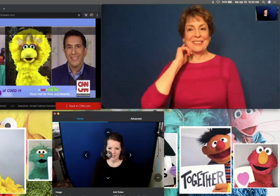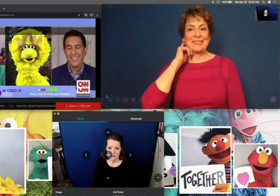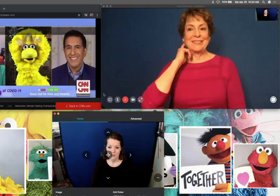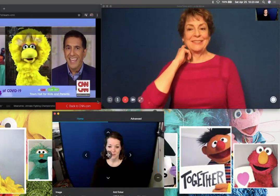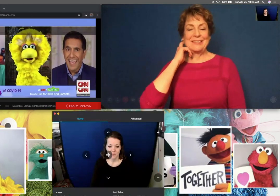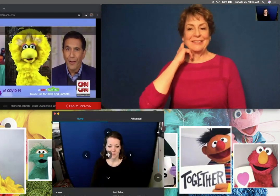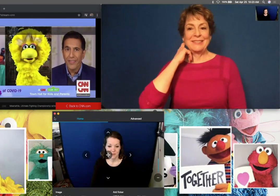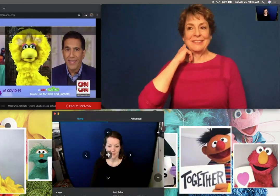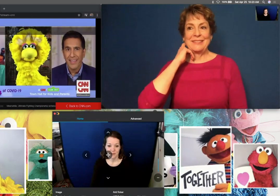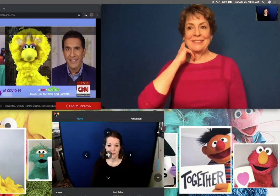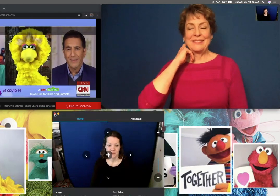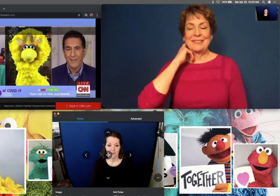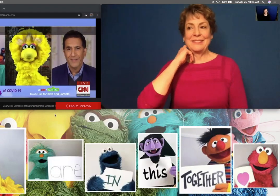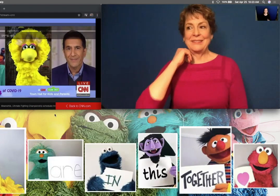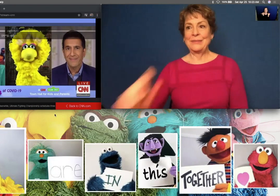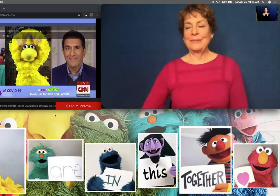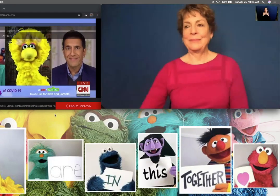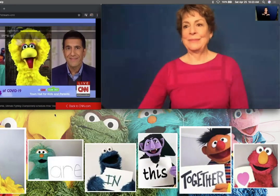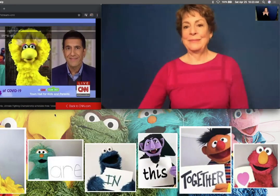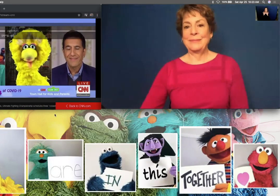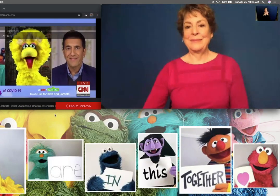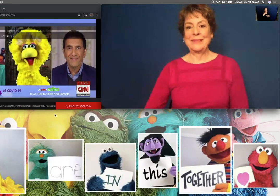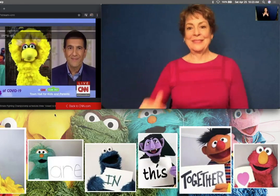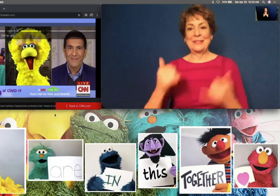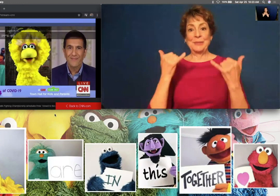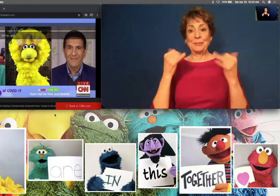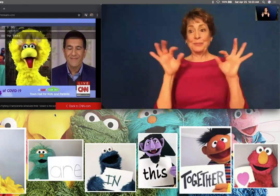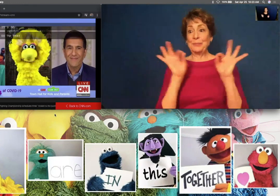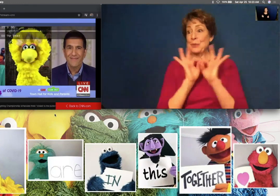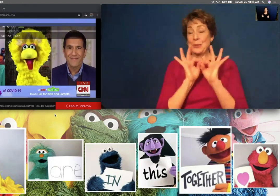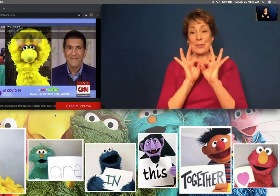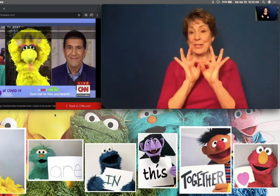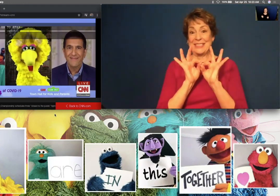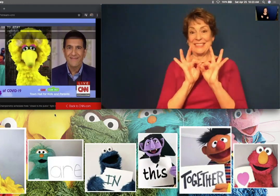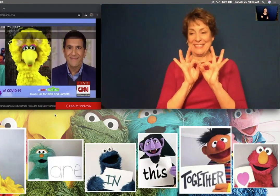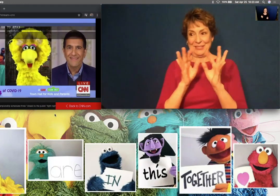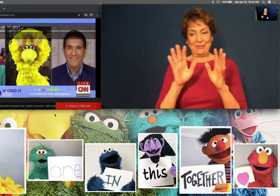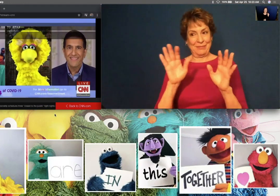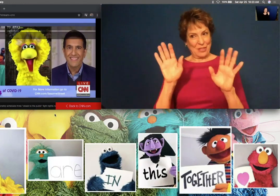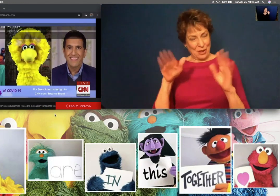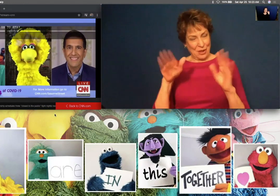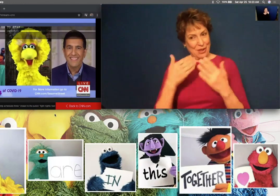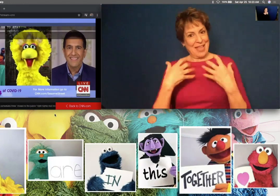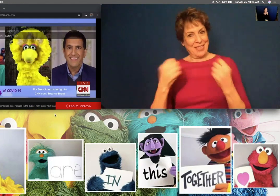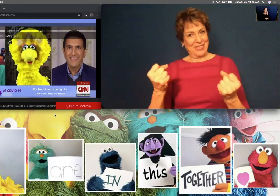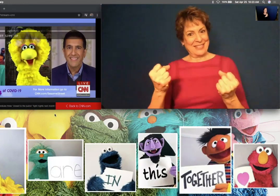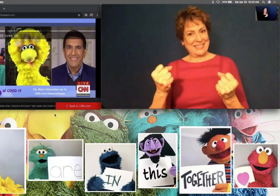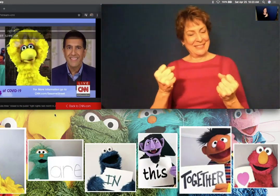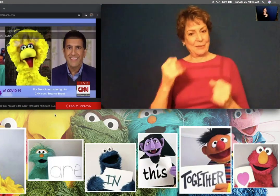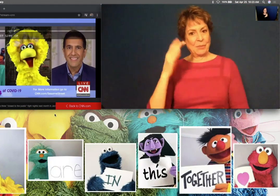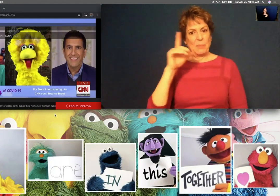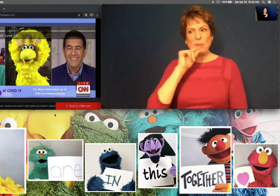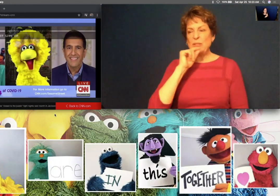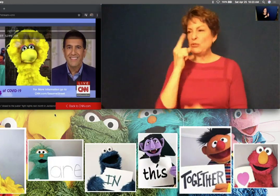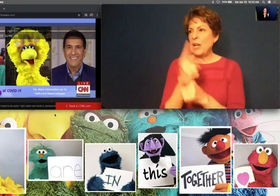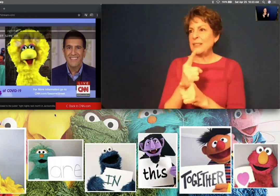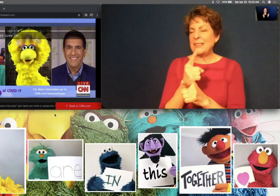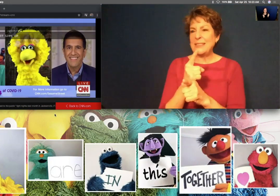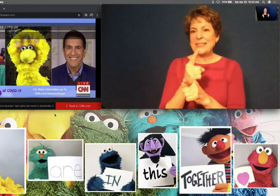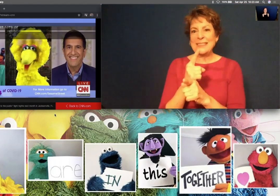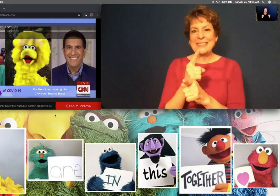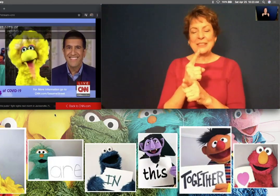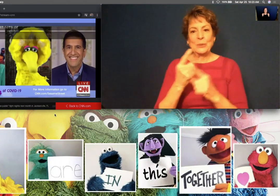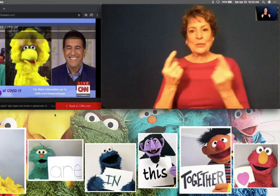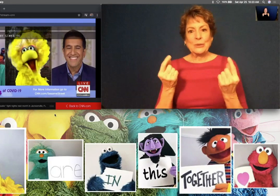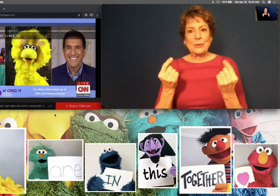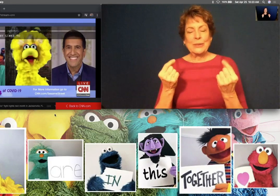During this time, it's so important for all of us to stay healthy. Yeah, we should get lots of exercise. Abby Cadabby